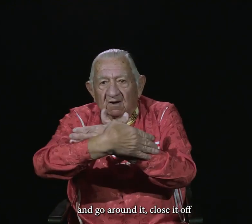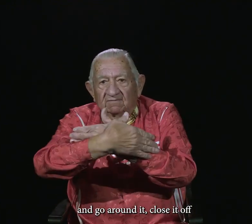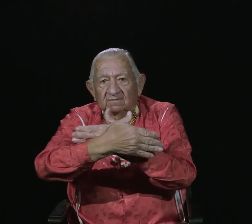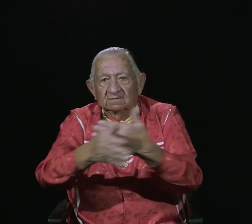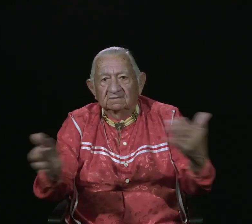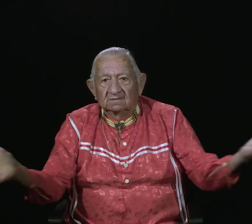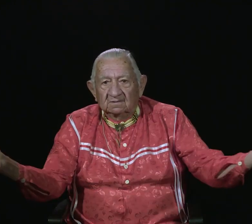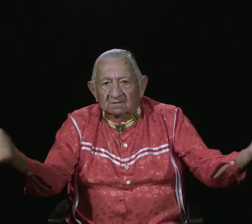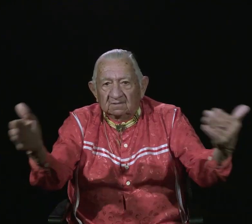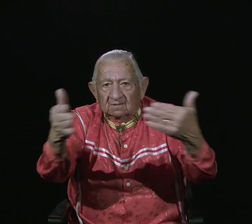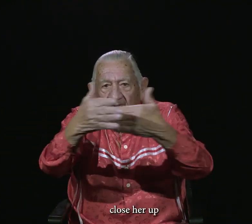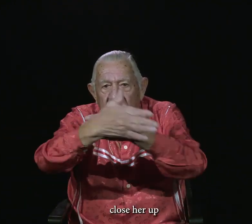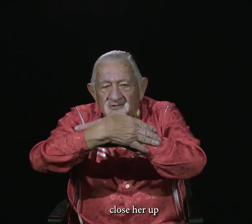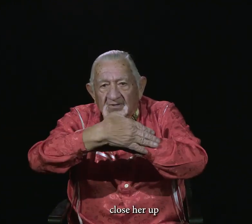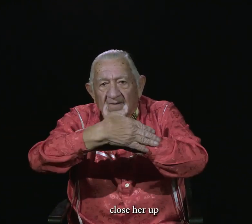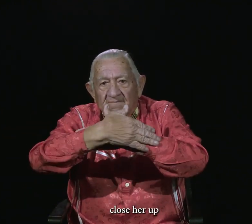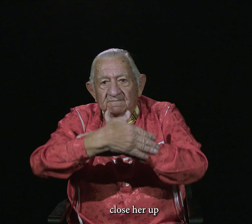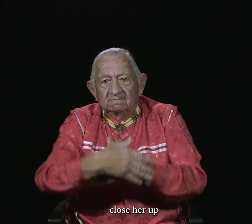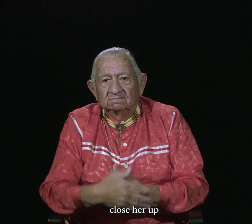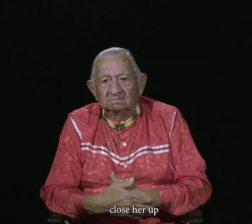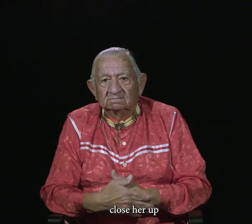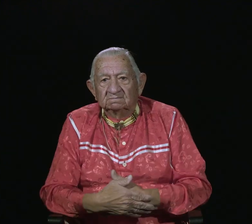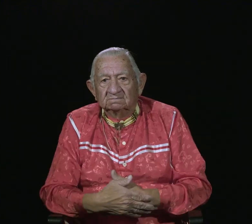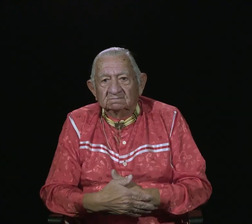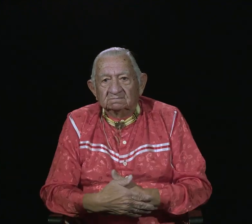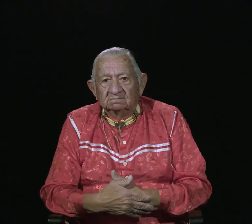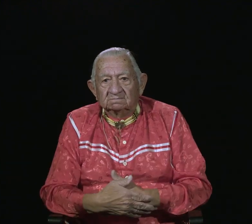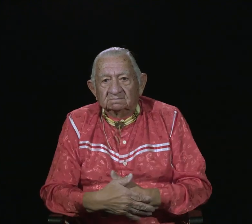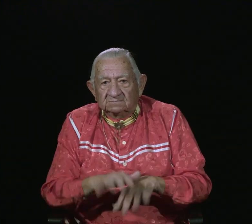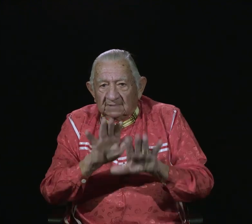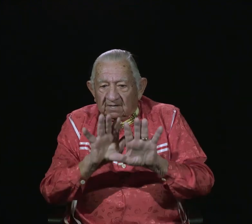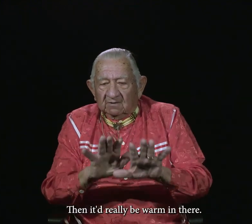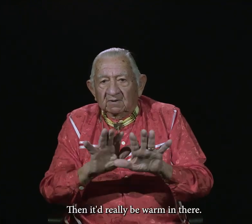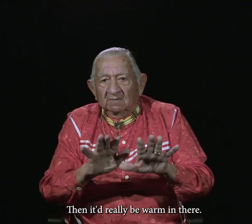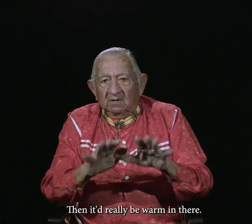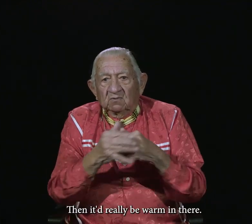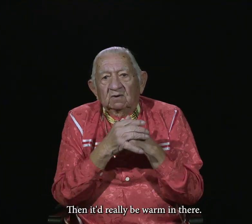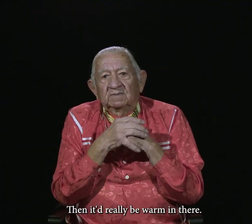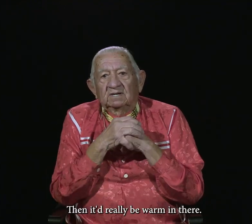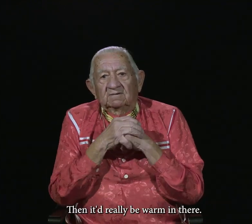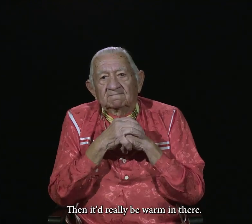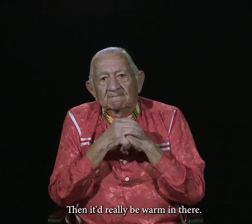off, close her up, and then it'd really be warm in there.